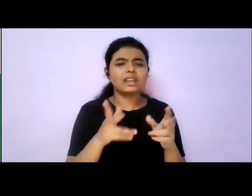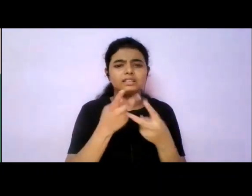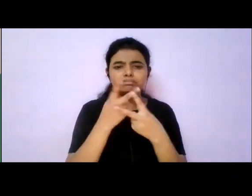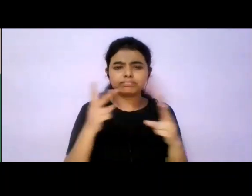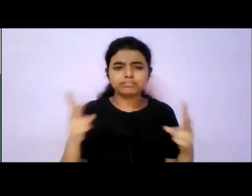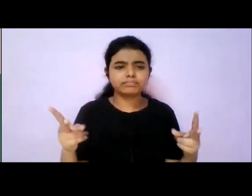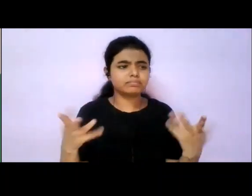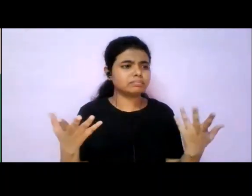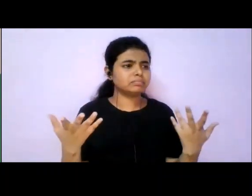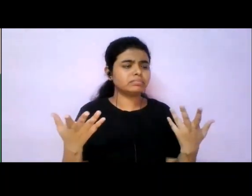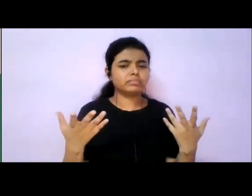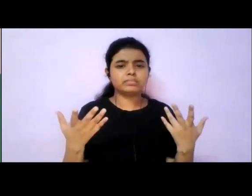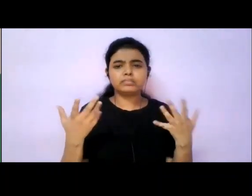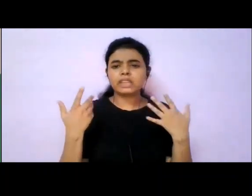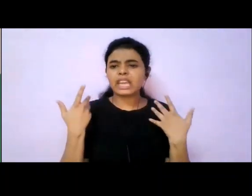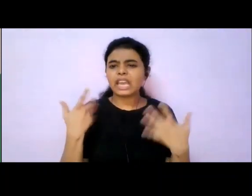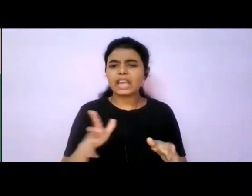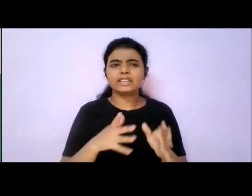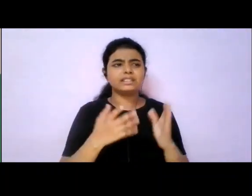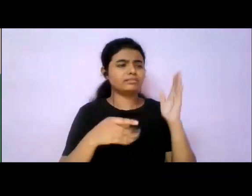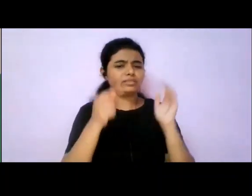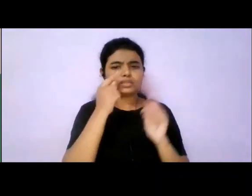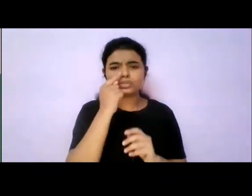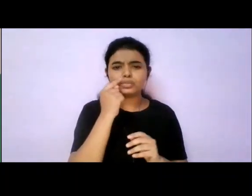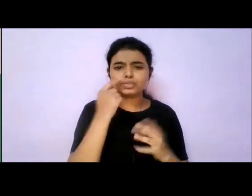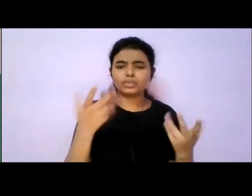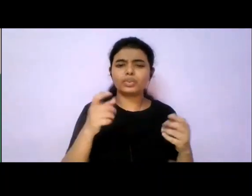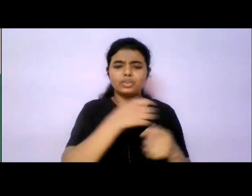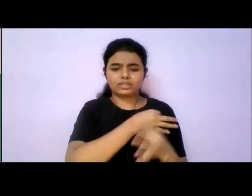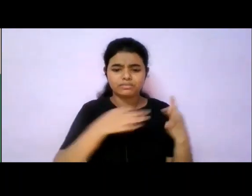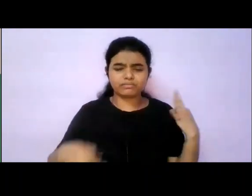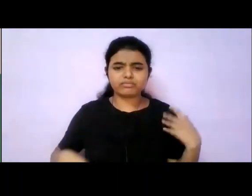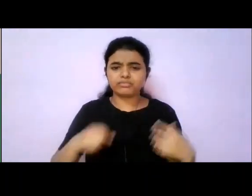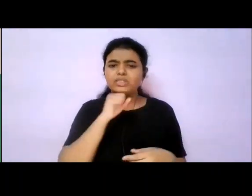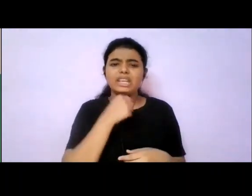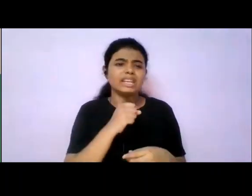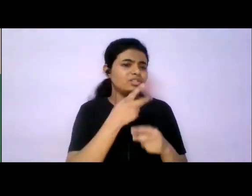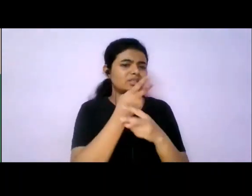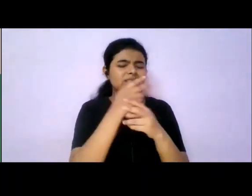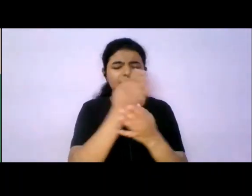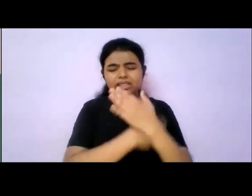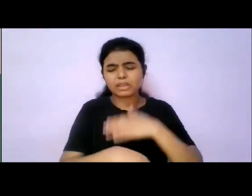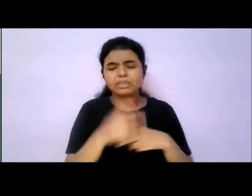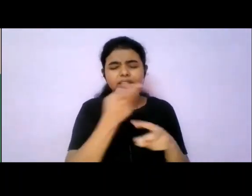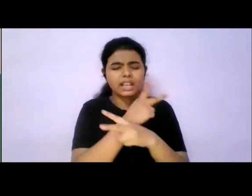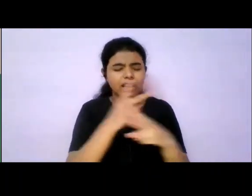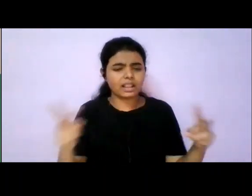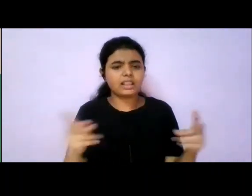axes of power, whether it be race, gender, social class, age, sexuality, disability, and so on.